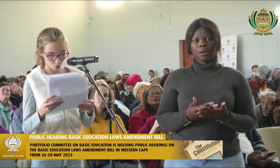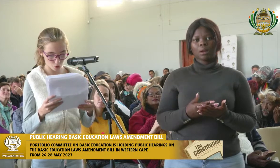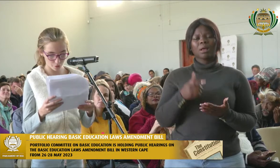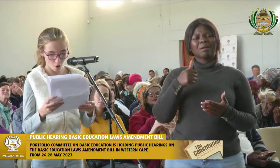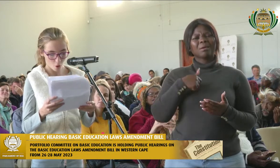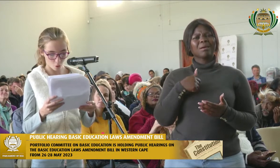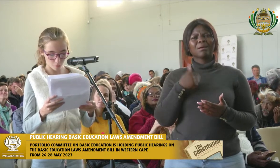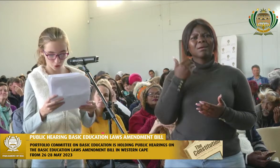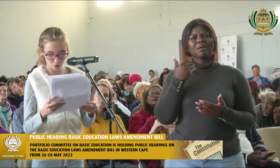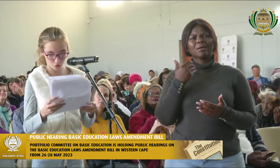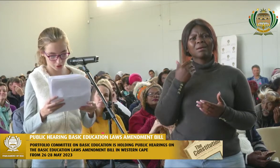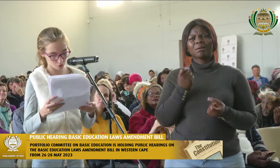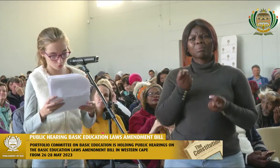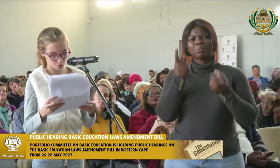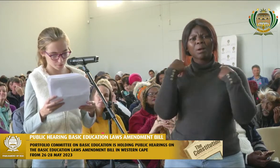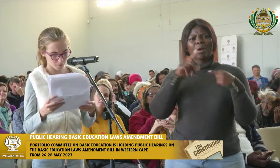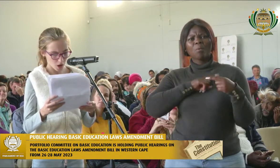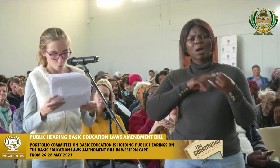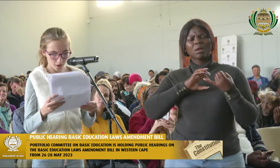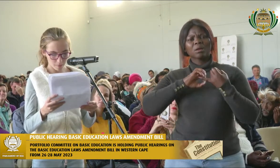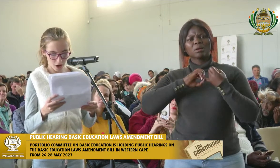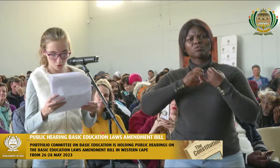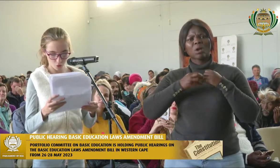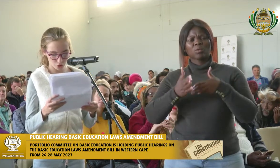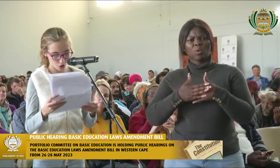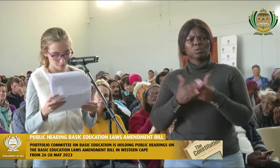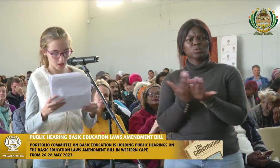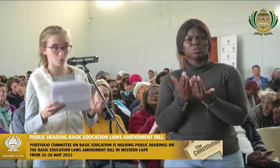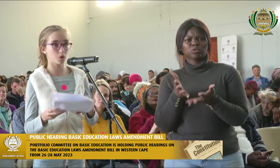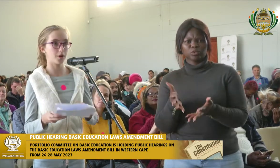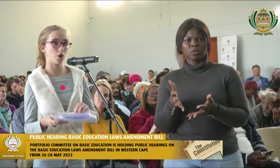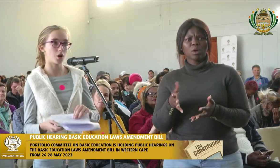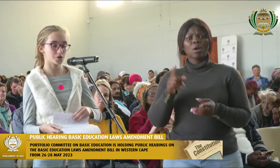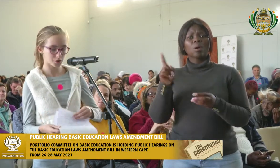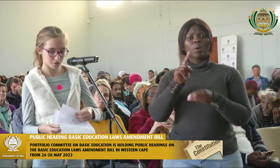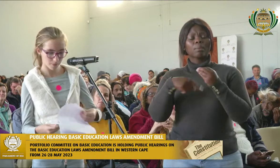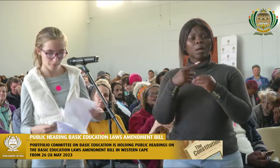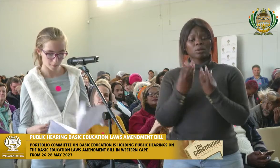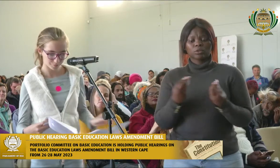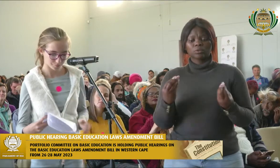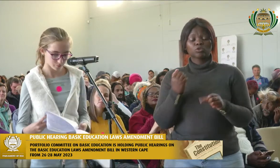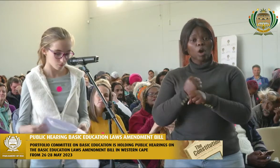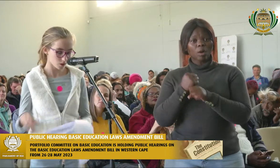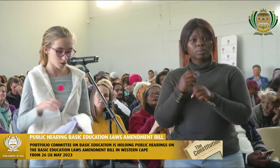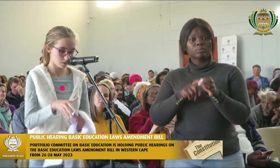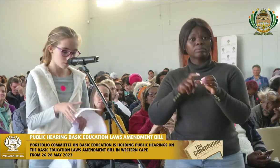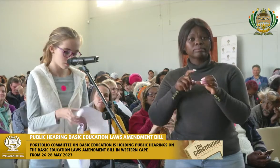closed Waldorf or Montessori schools. What about all the jobs that will be lost?